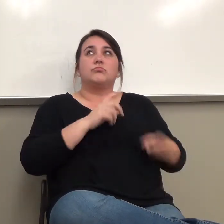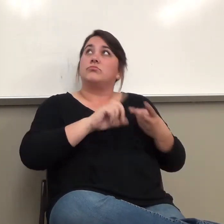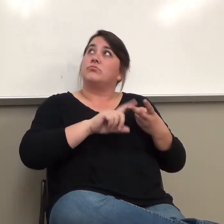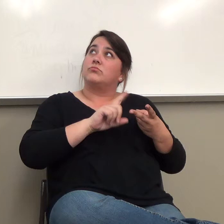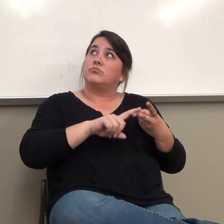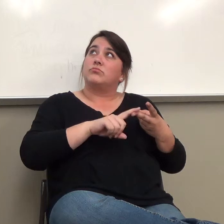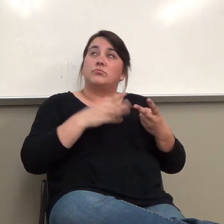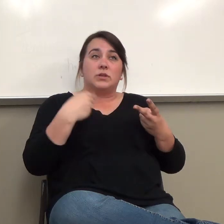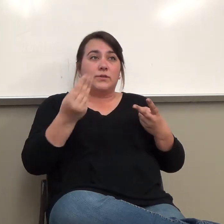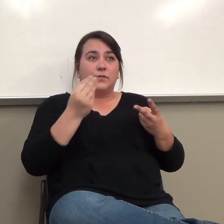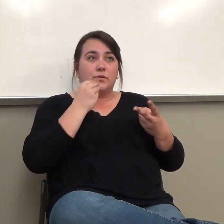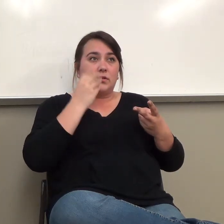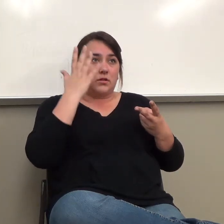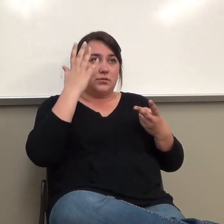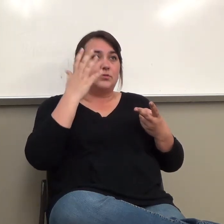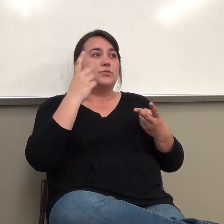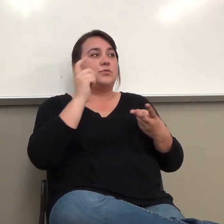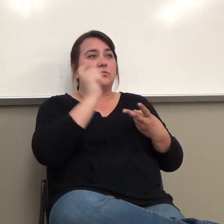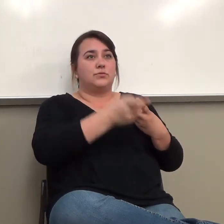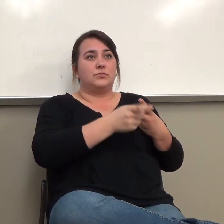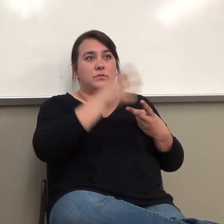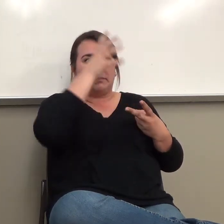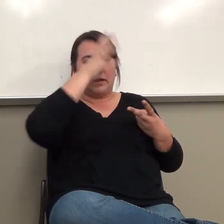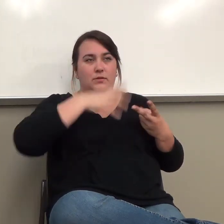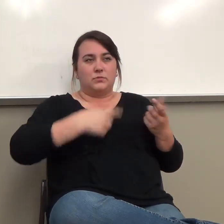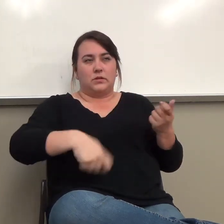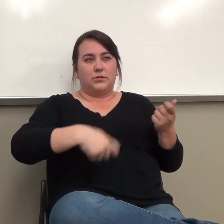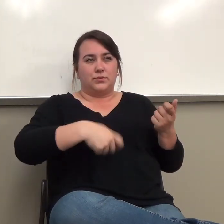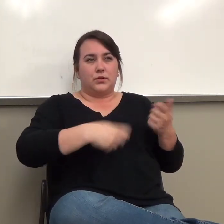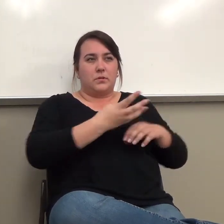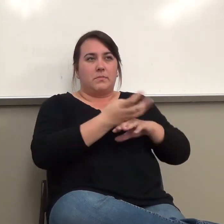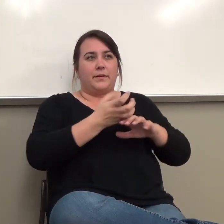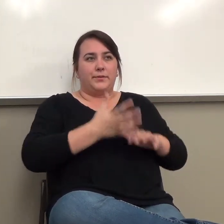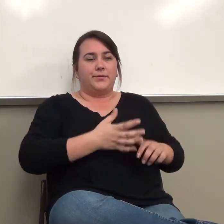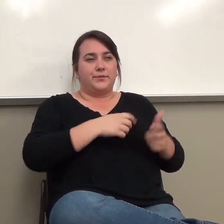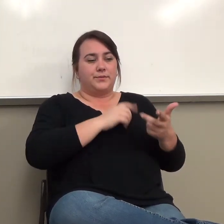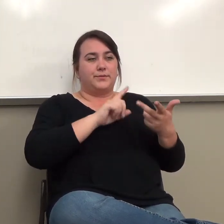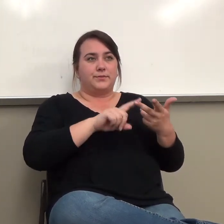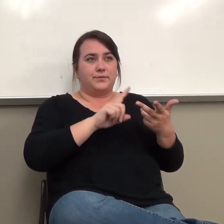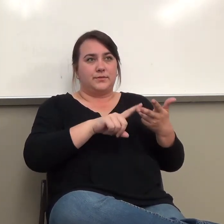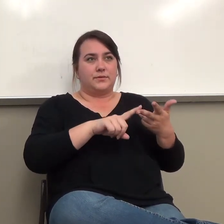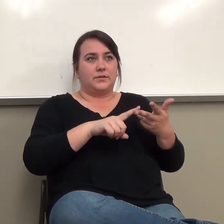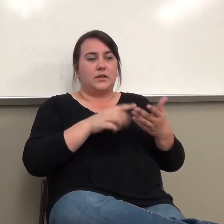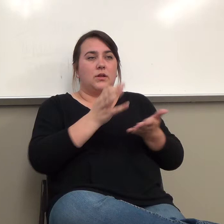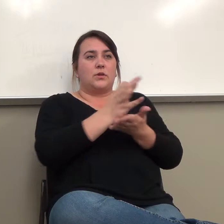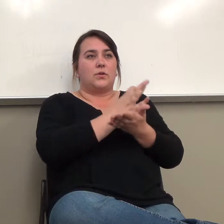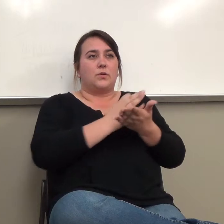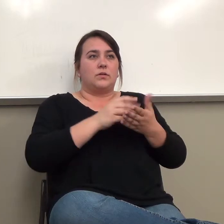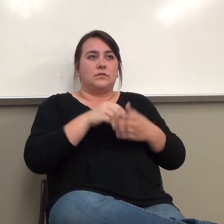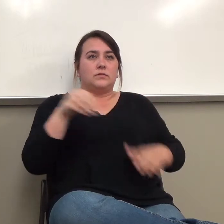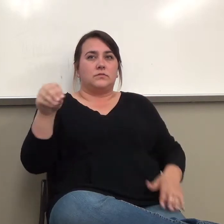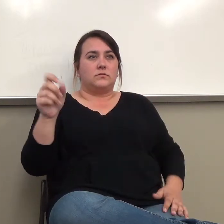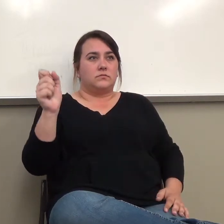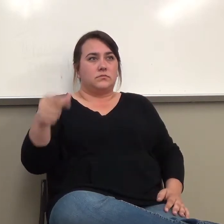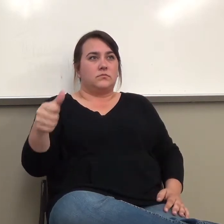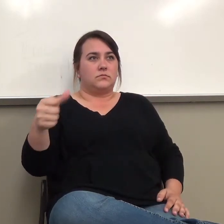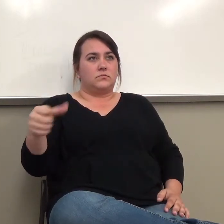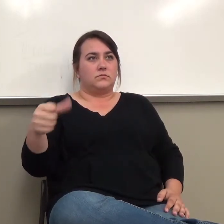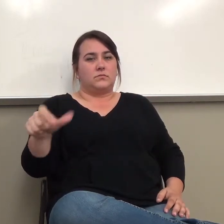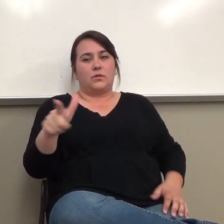giving your lunch to the guitar-playing beggar, and putting coins in someone's pocket. Okay? It's